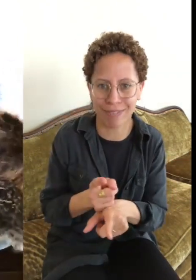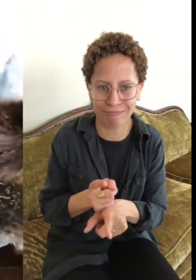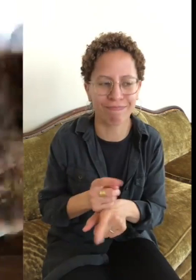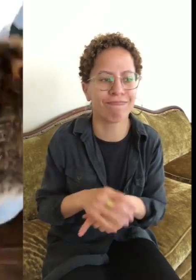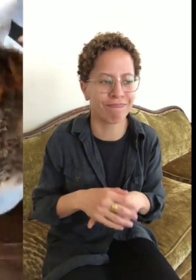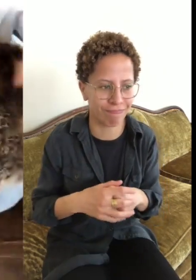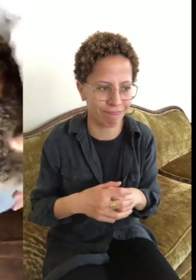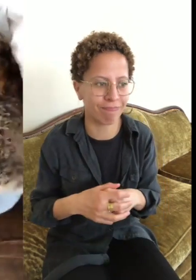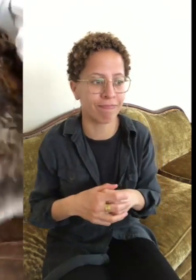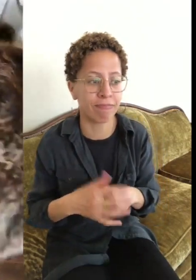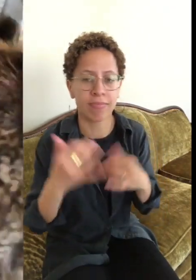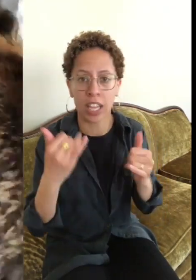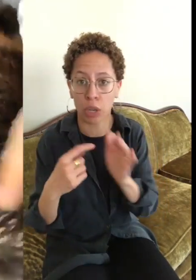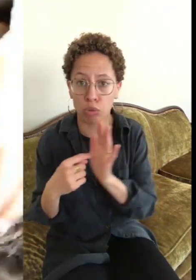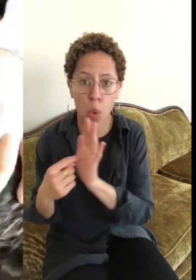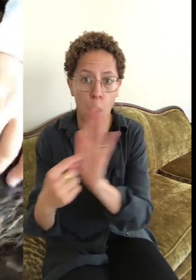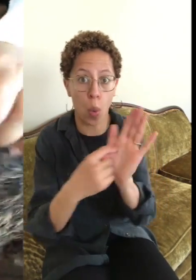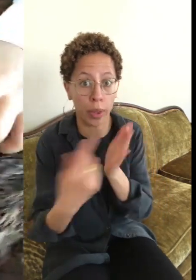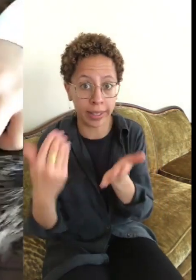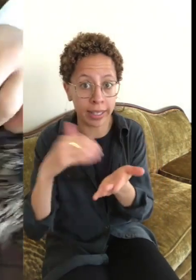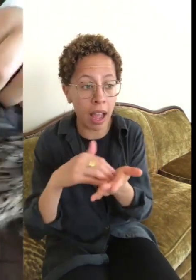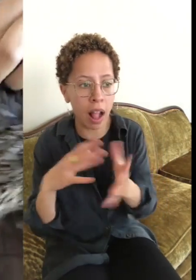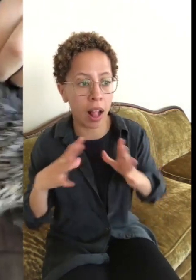missed it, about the fur?